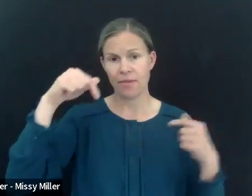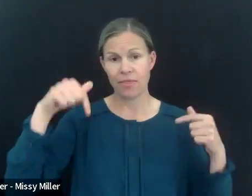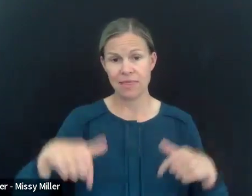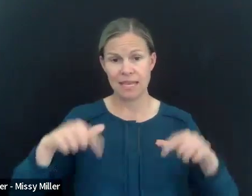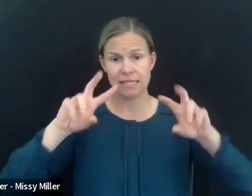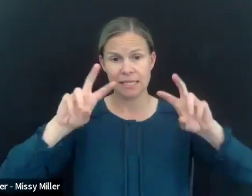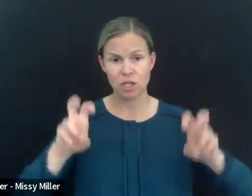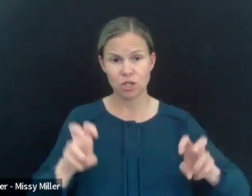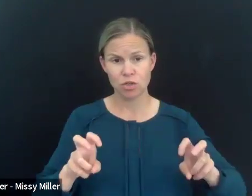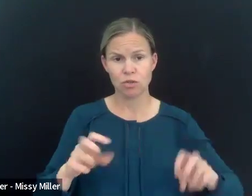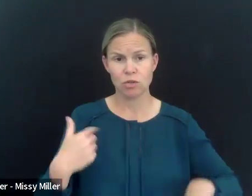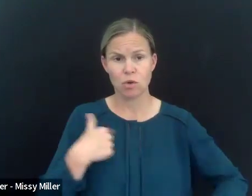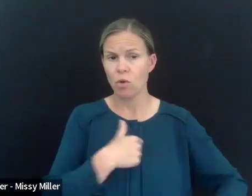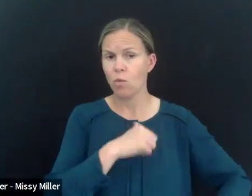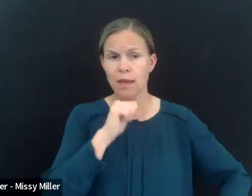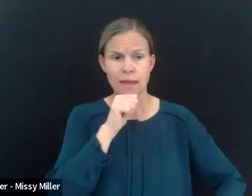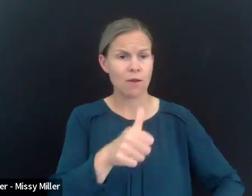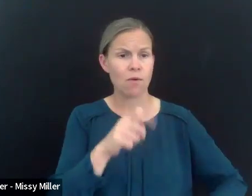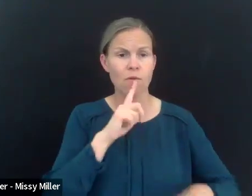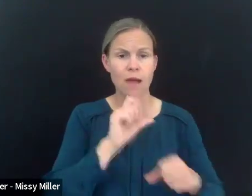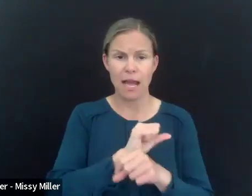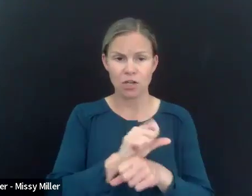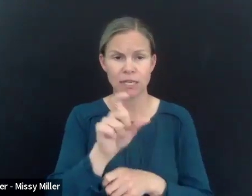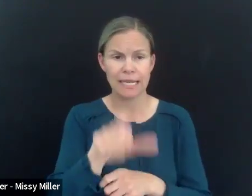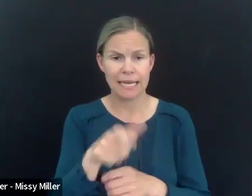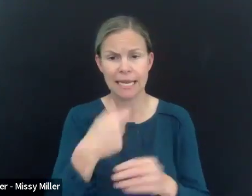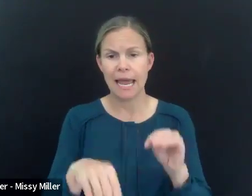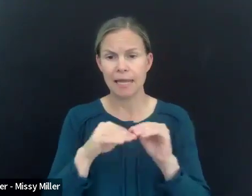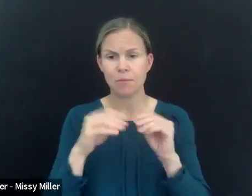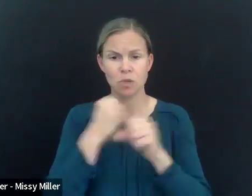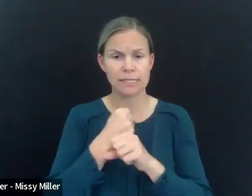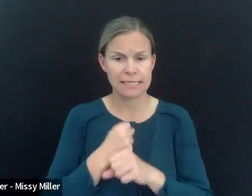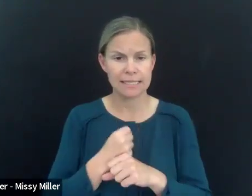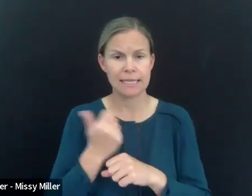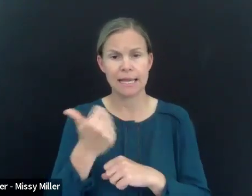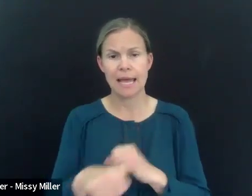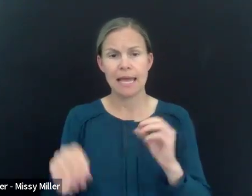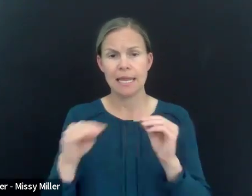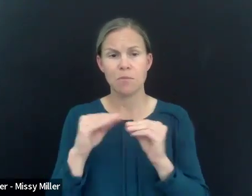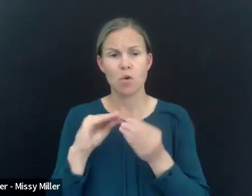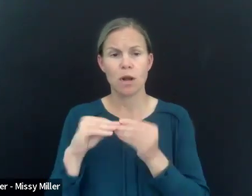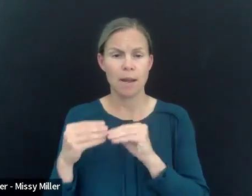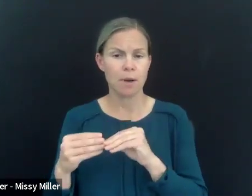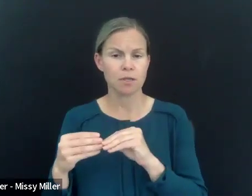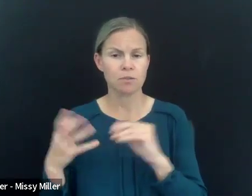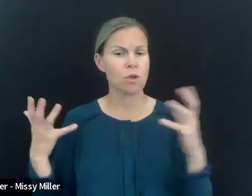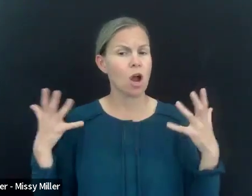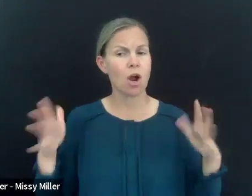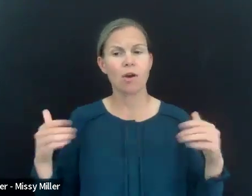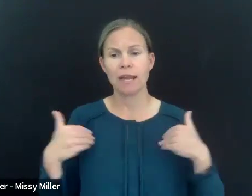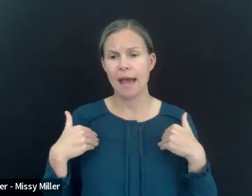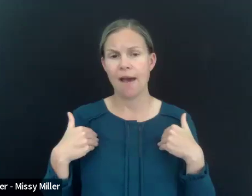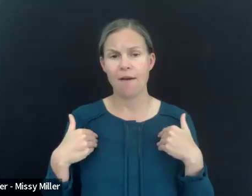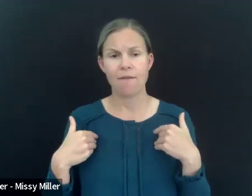we don't actually need any more statistics. I think we've got the data we